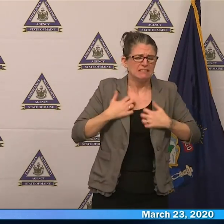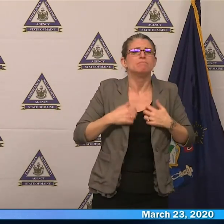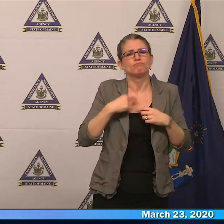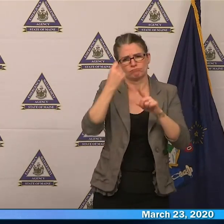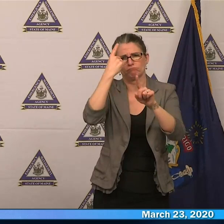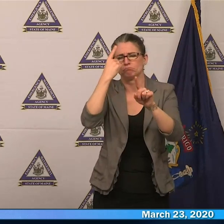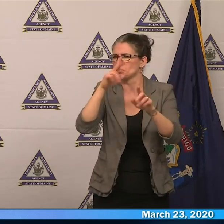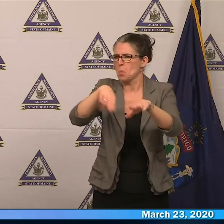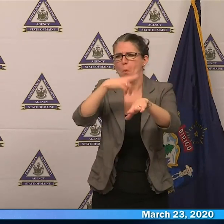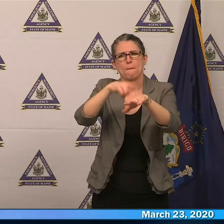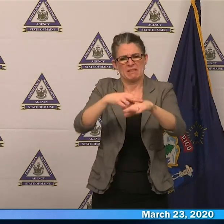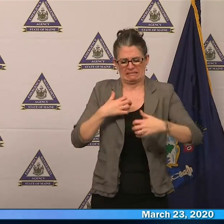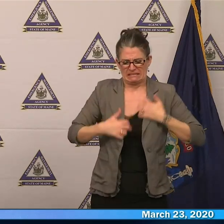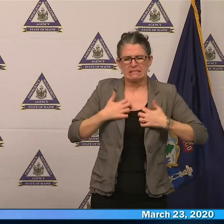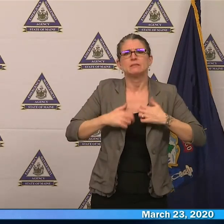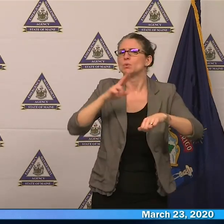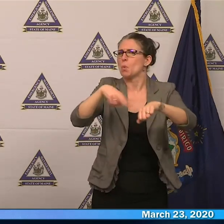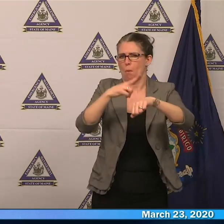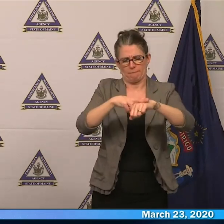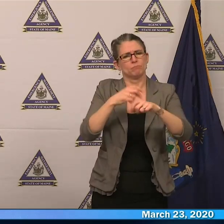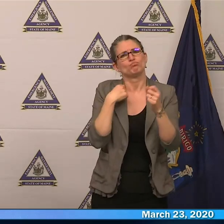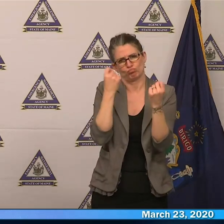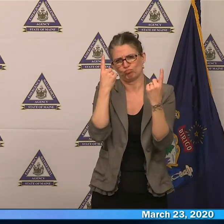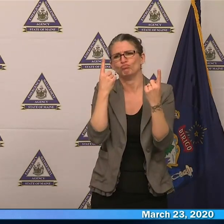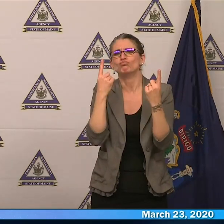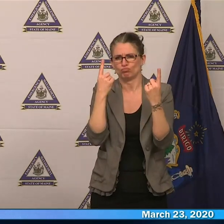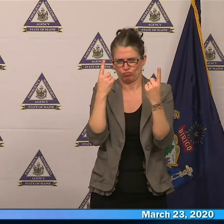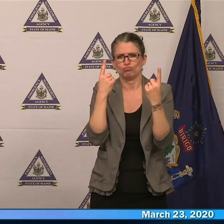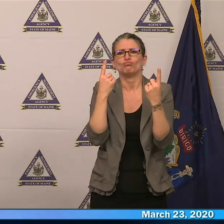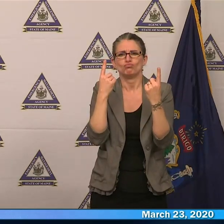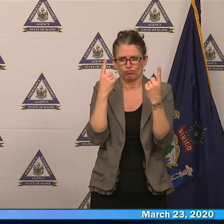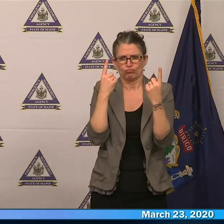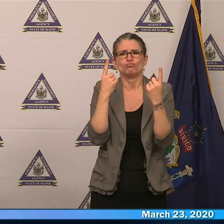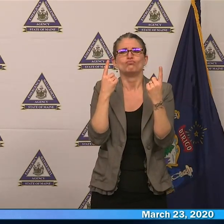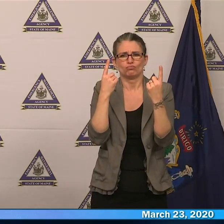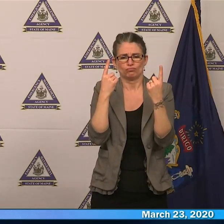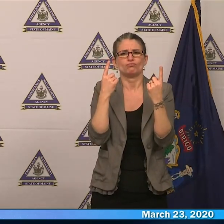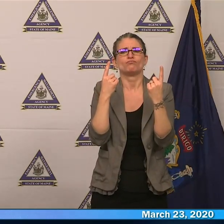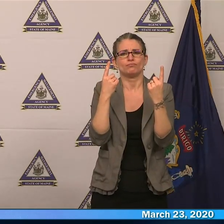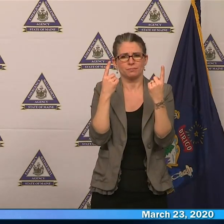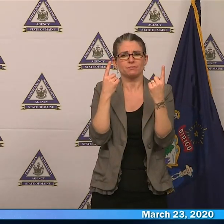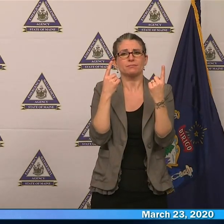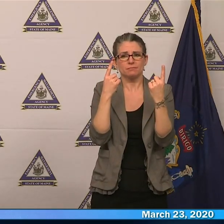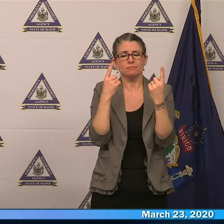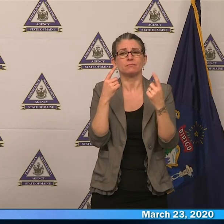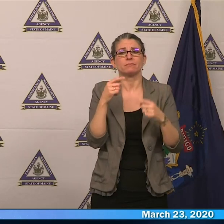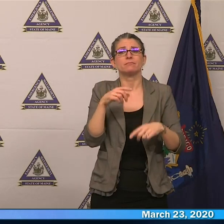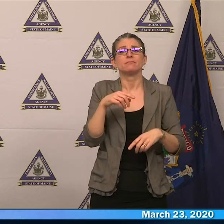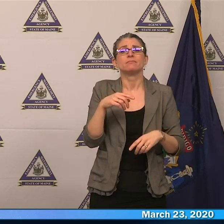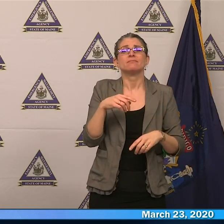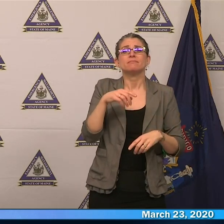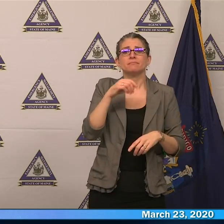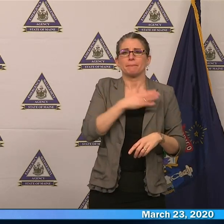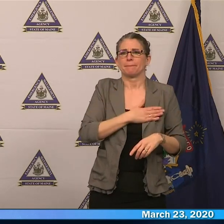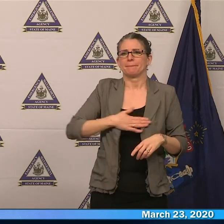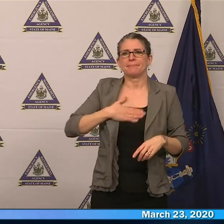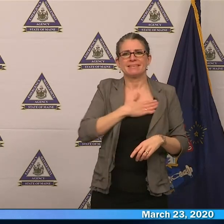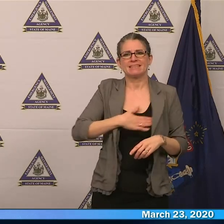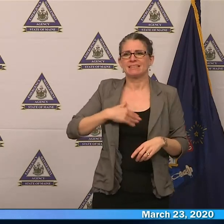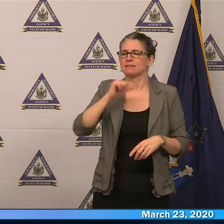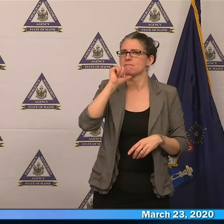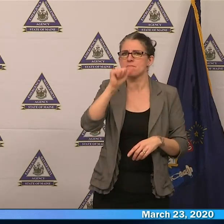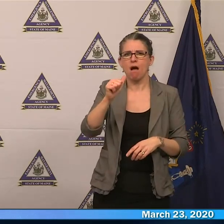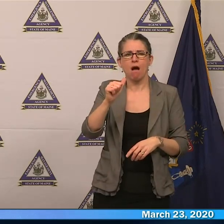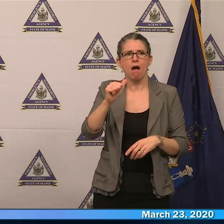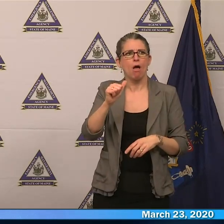I ask each of you to recognize that you are not alone. Not in your community, not in your